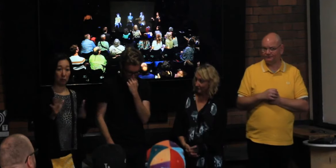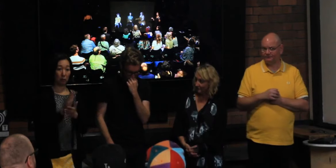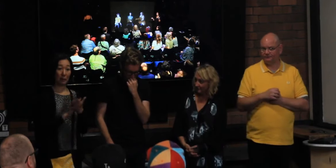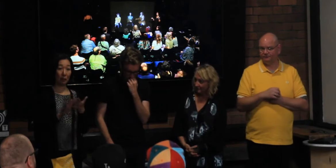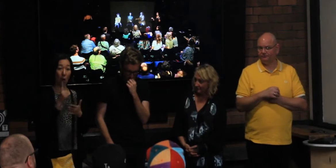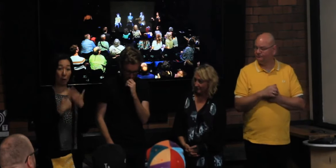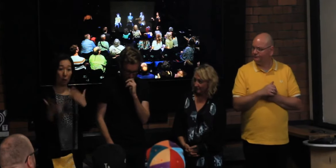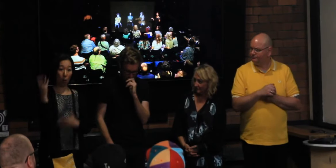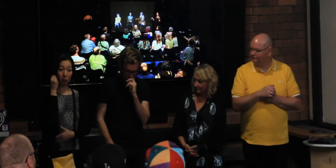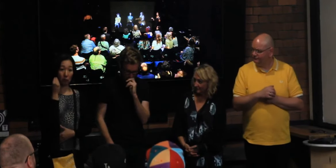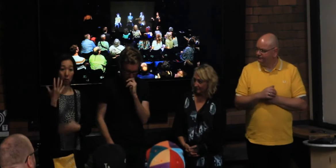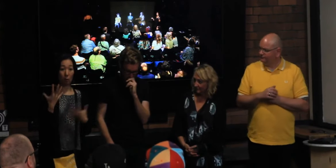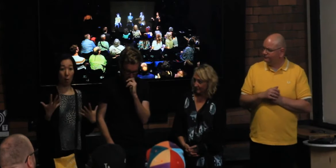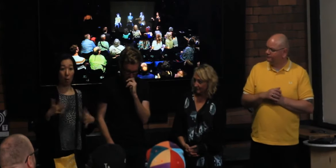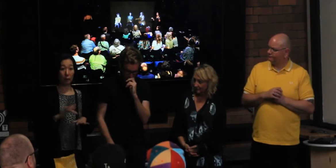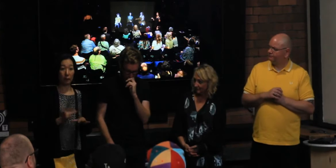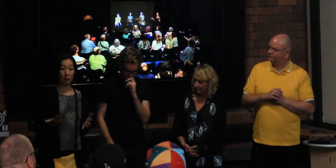Silence.